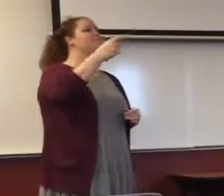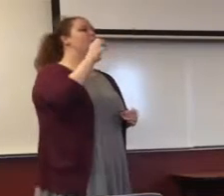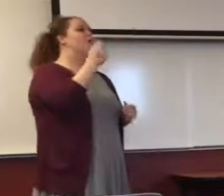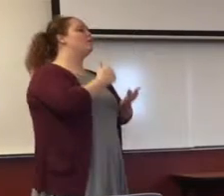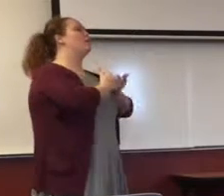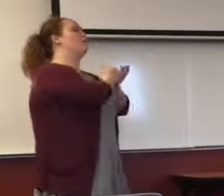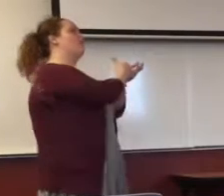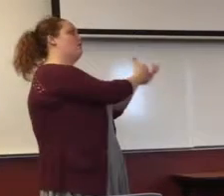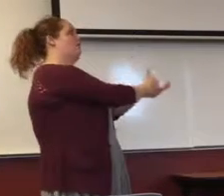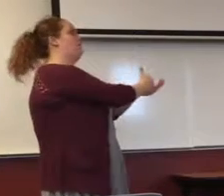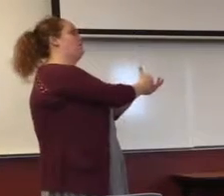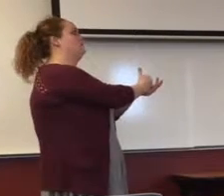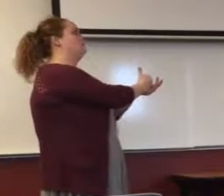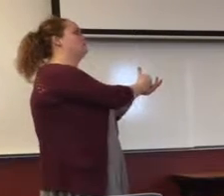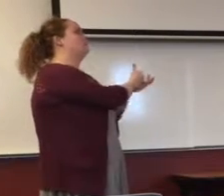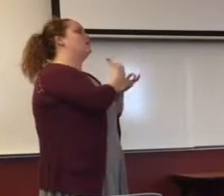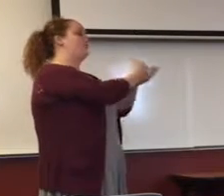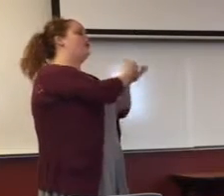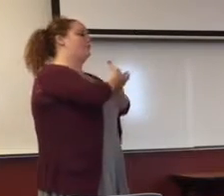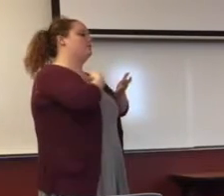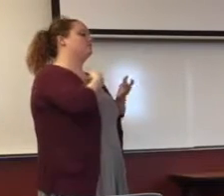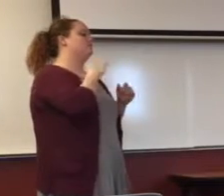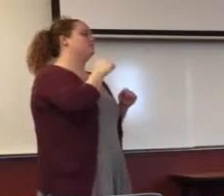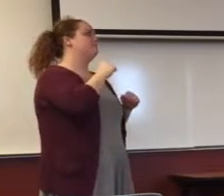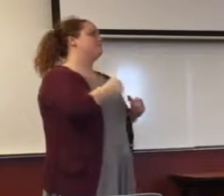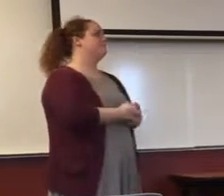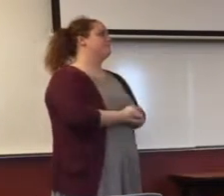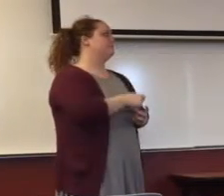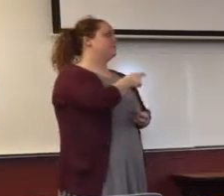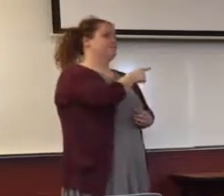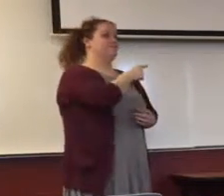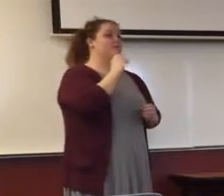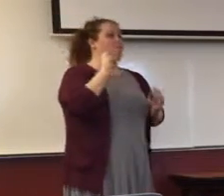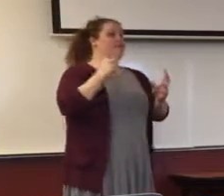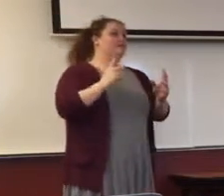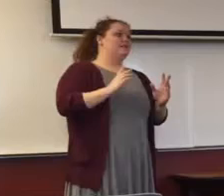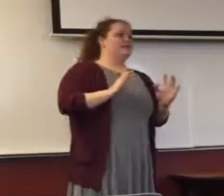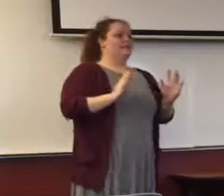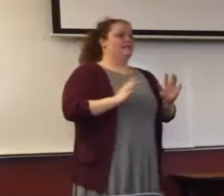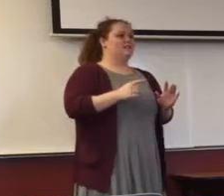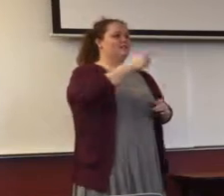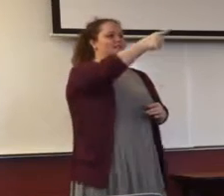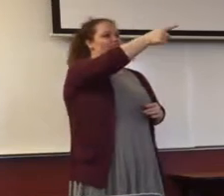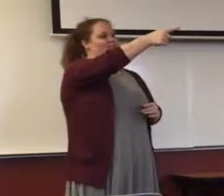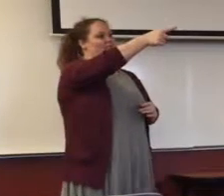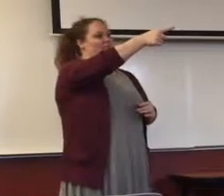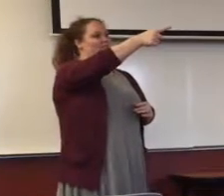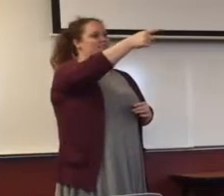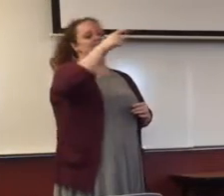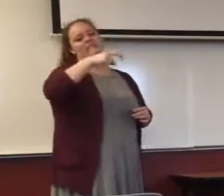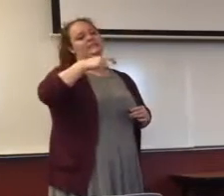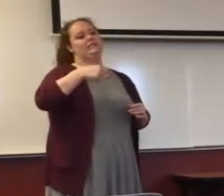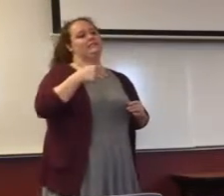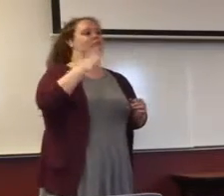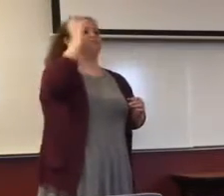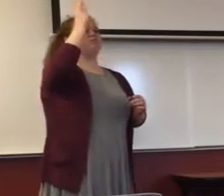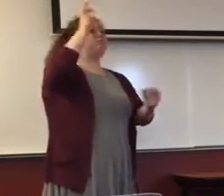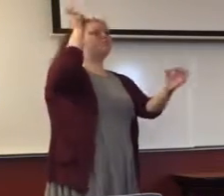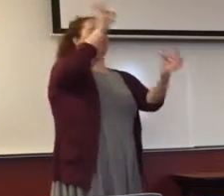It did me. I'm just telling you, it helped me. Okay. Yeah. It doesn't have to be good. It doesn't have to be good. To be good No, later. you don't